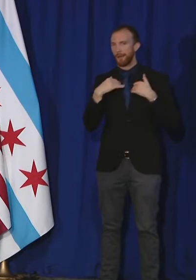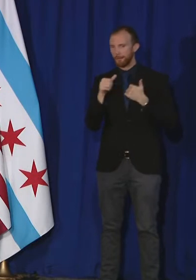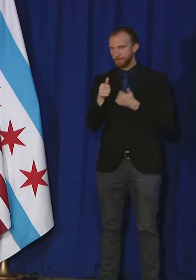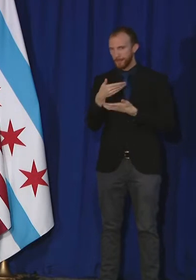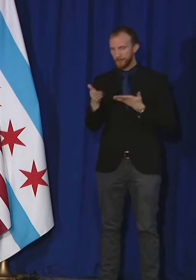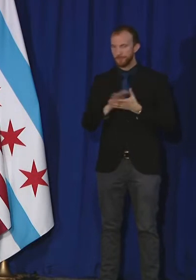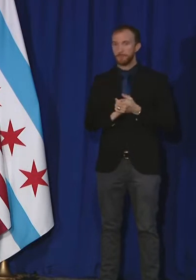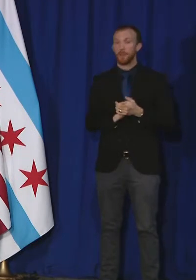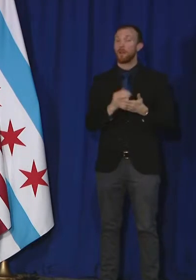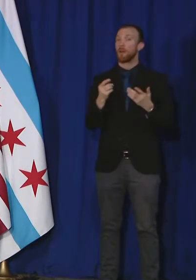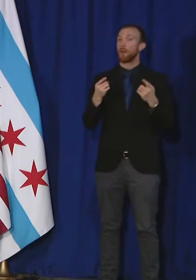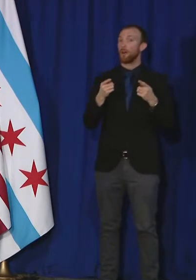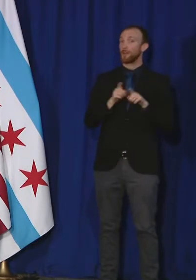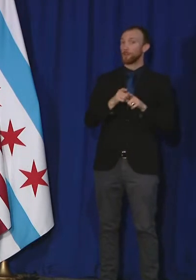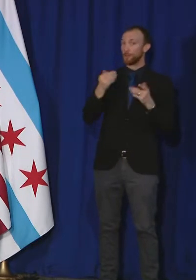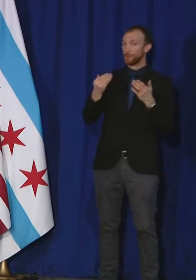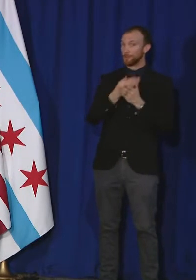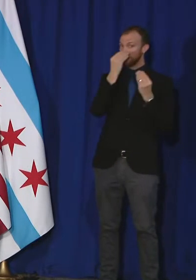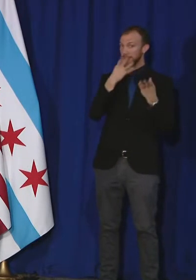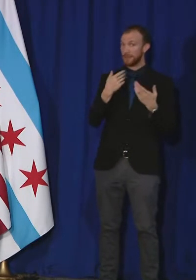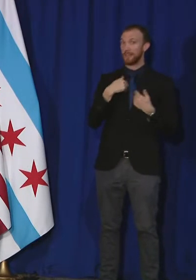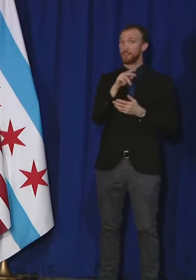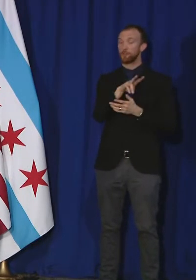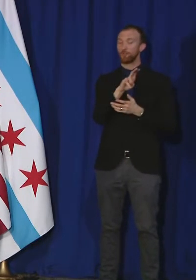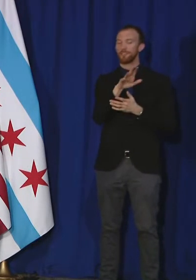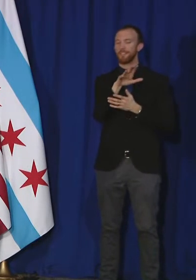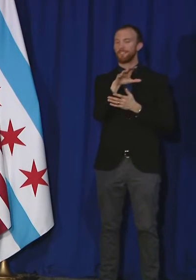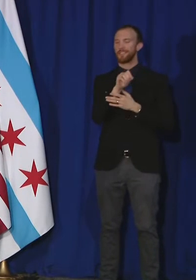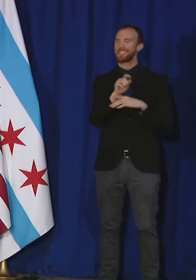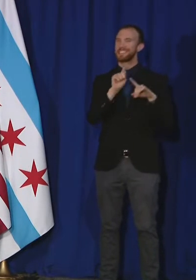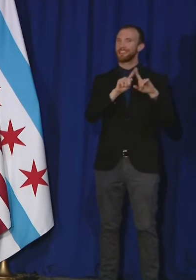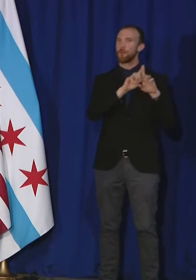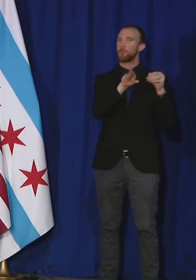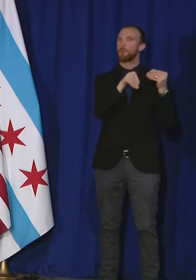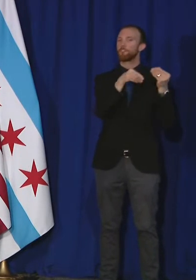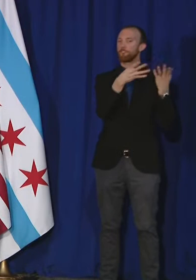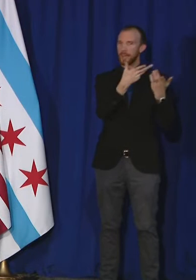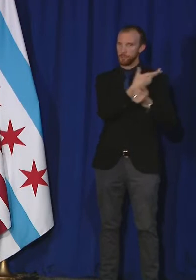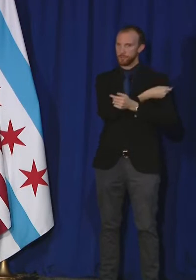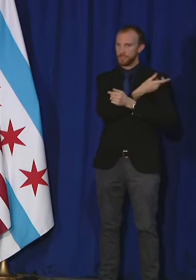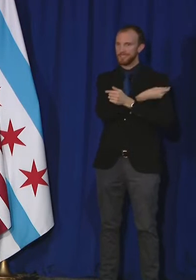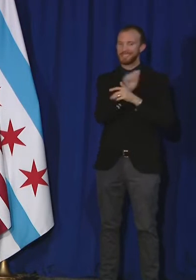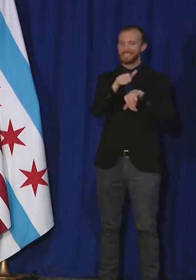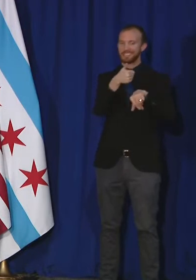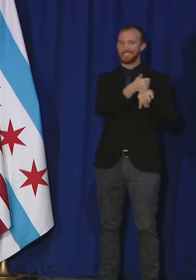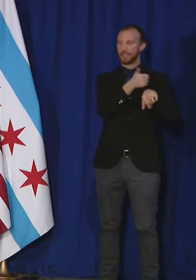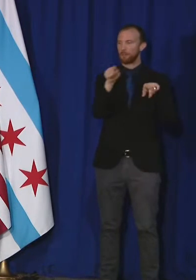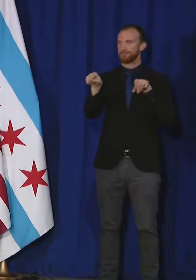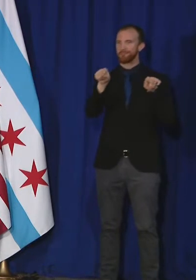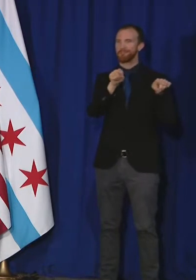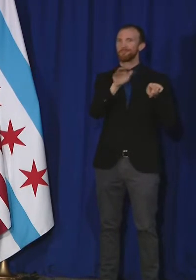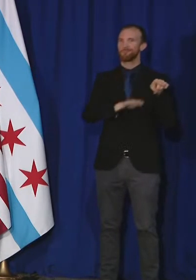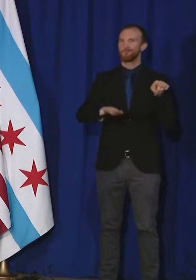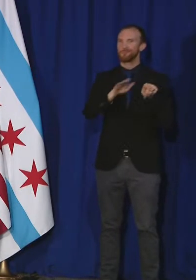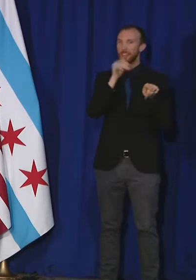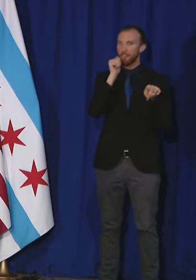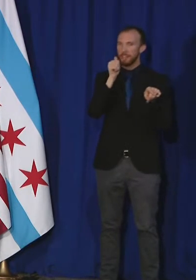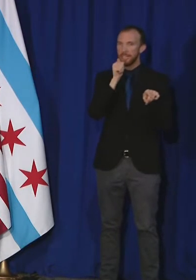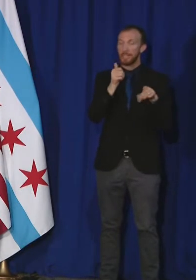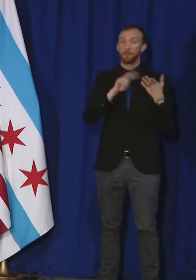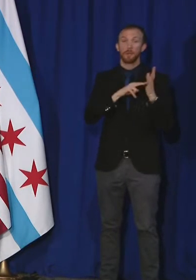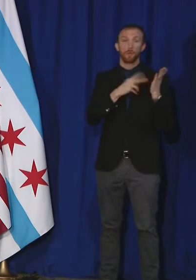than 250 vaccinating provider sites enrolled, with more being added every day. So that